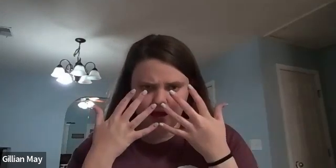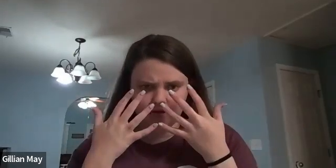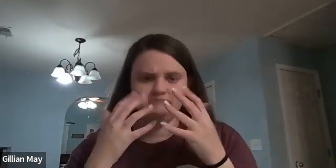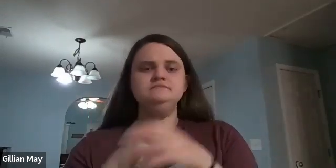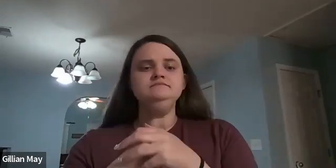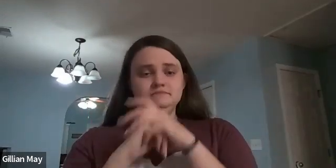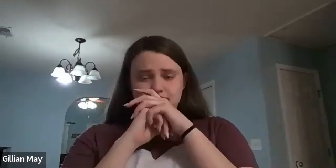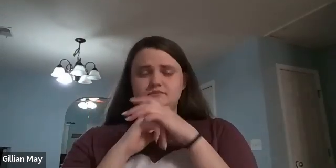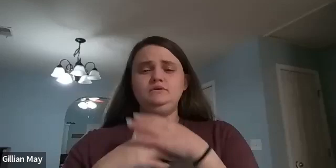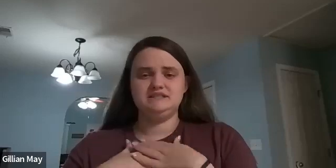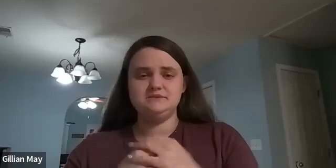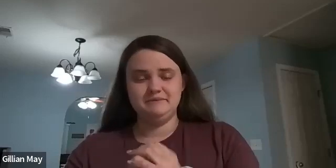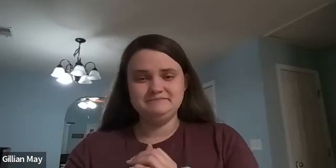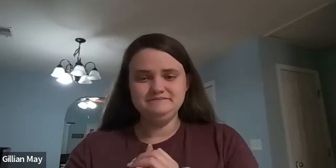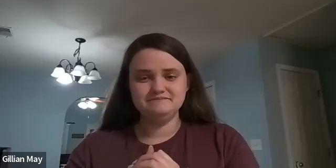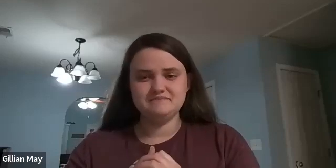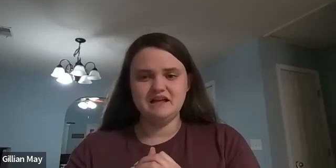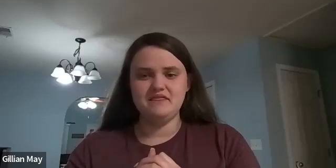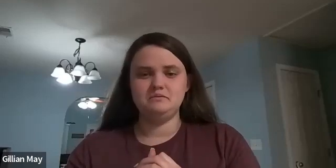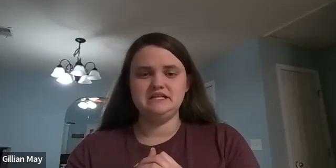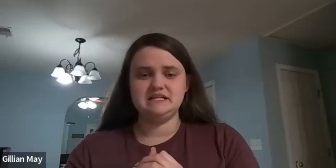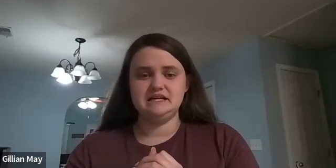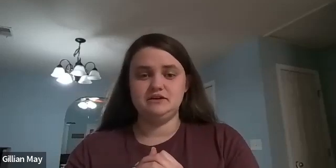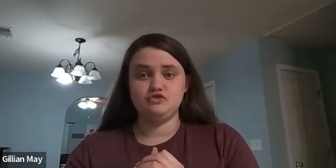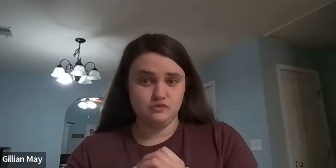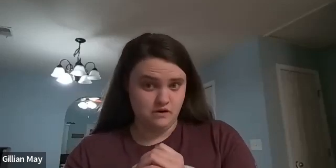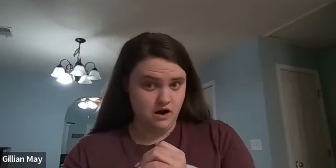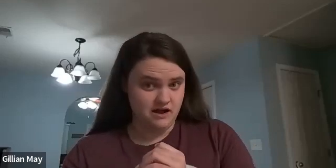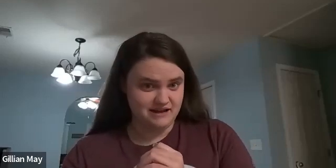Sad. Ooh, excuse me. And then we did cry.